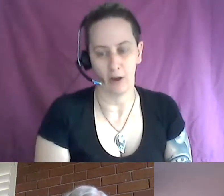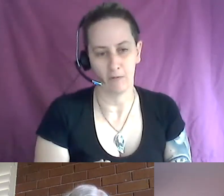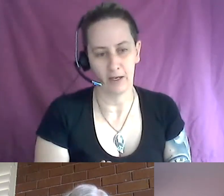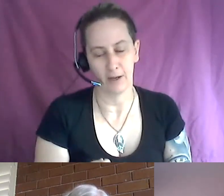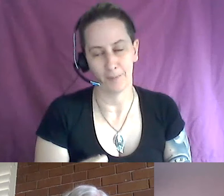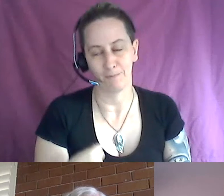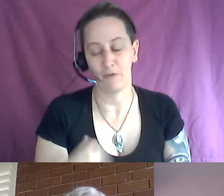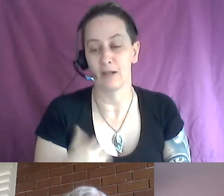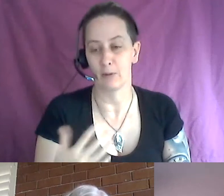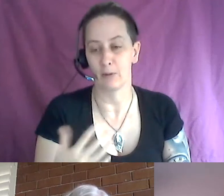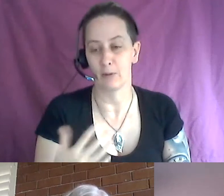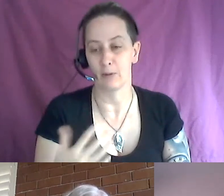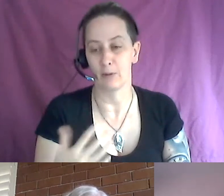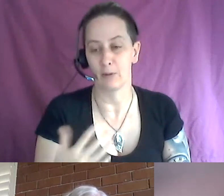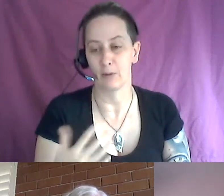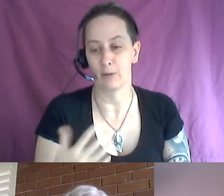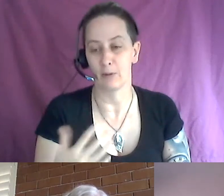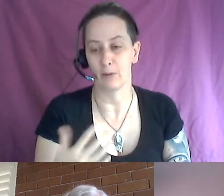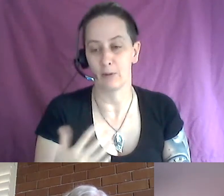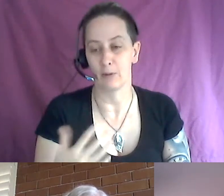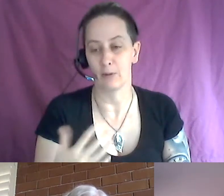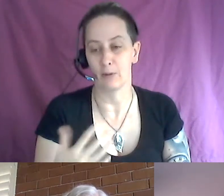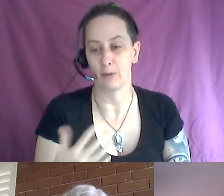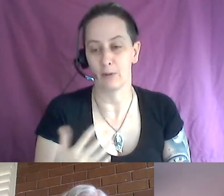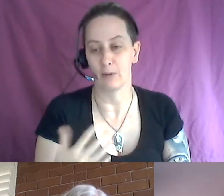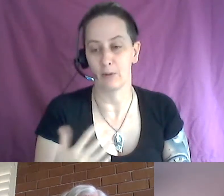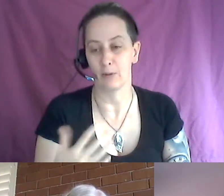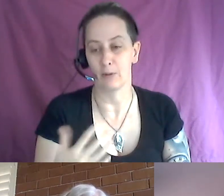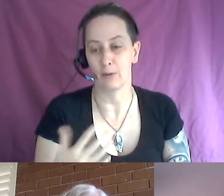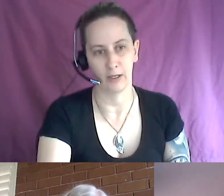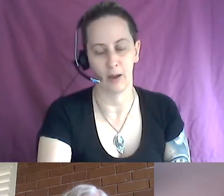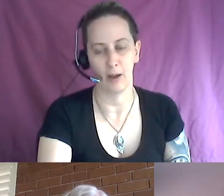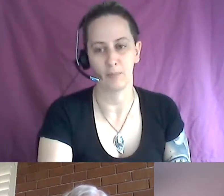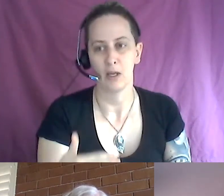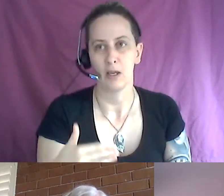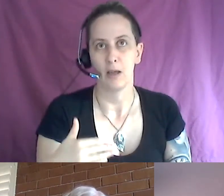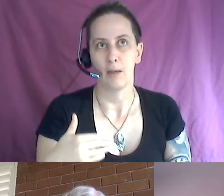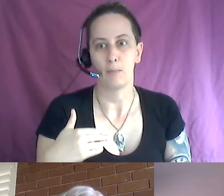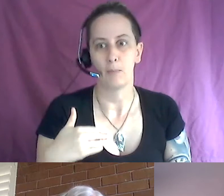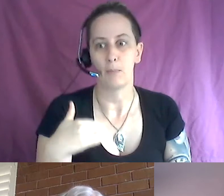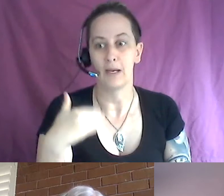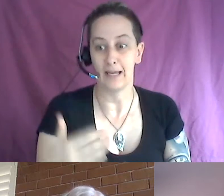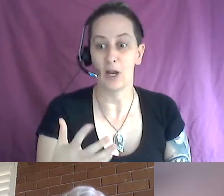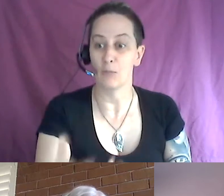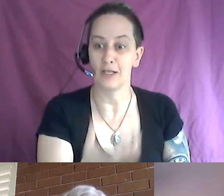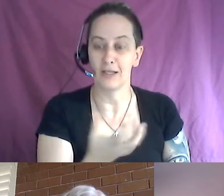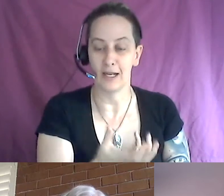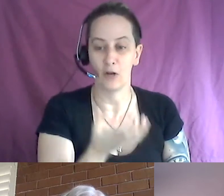would finger spell the word mud to give the further context to what I'm talking about. Because again, I'm using that in